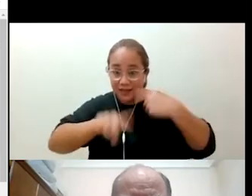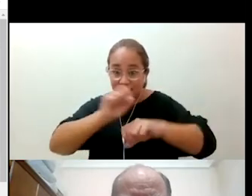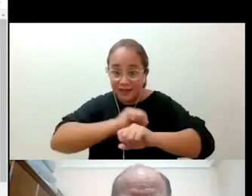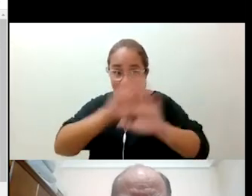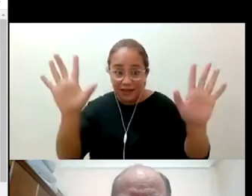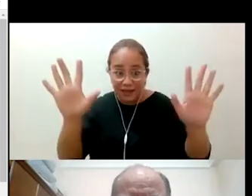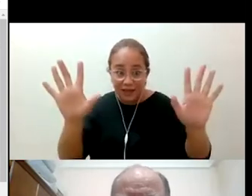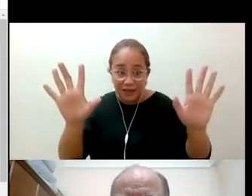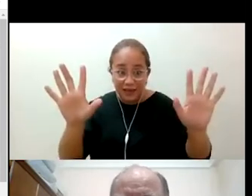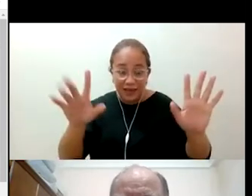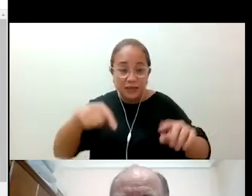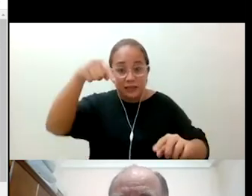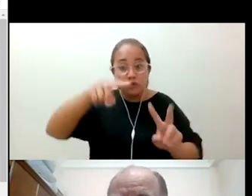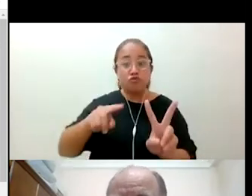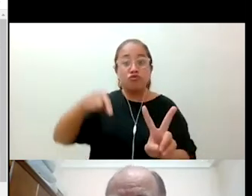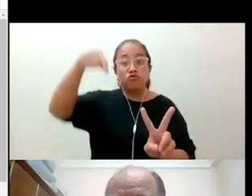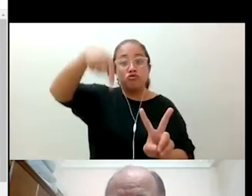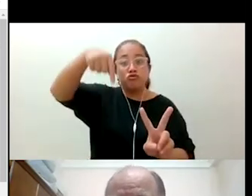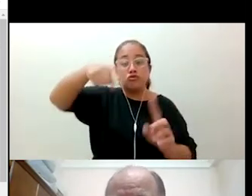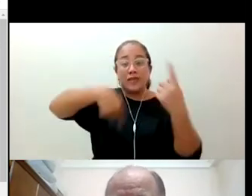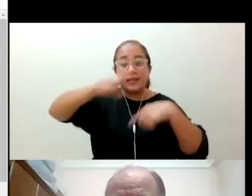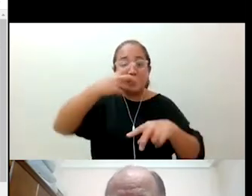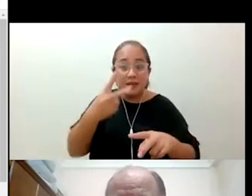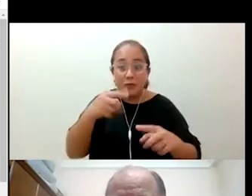two signs at the bottom, drink and proud.